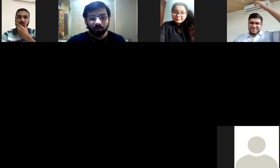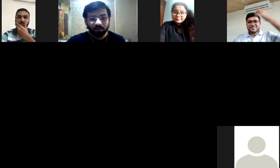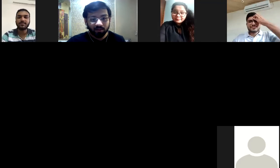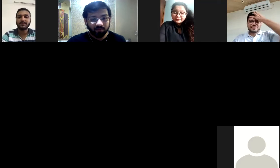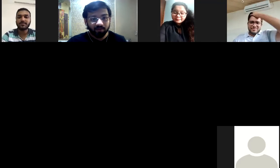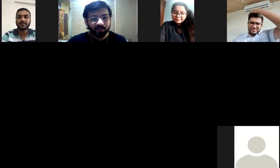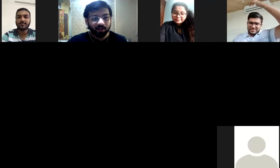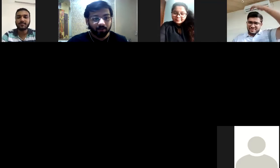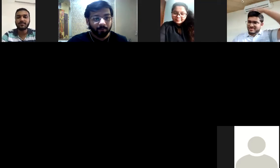So we'll start.